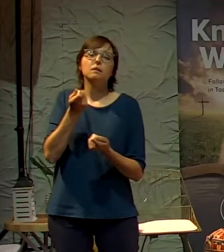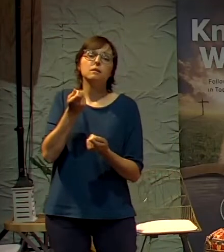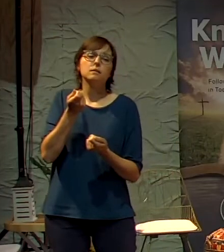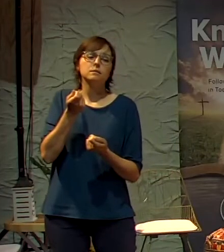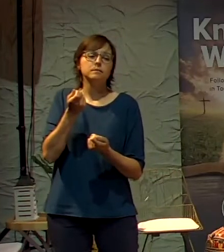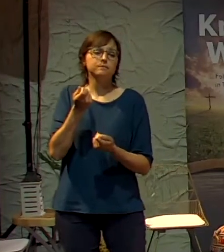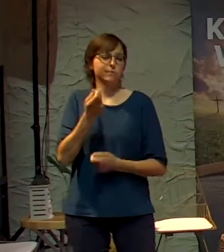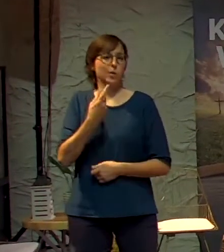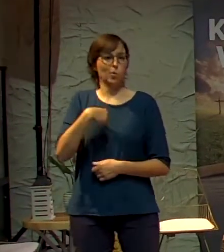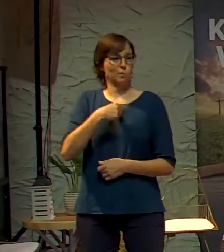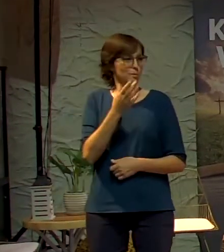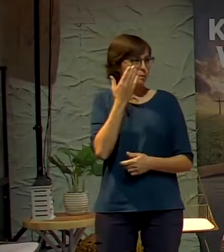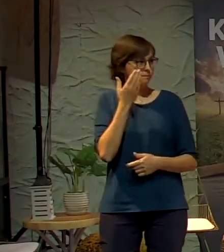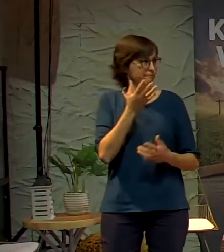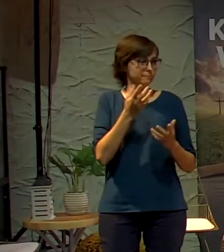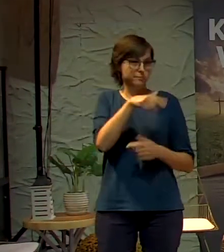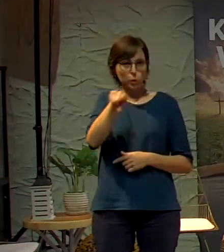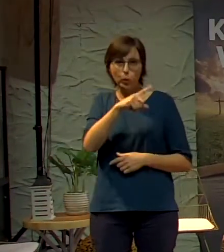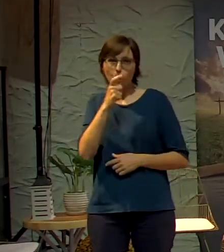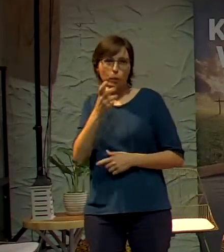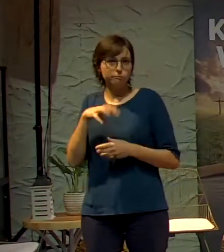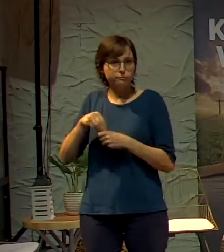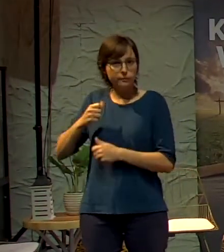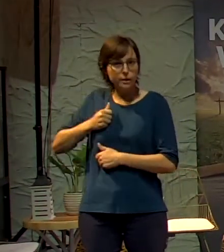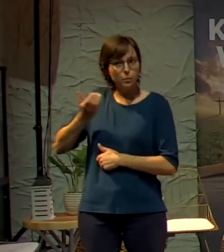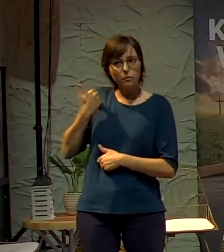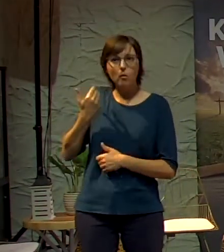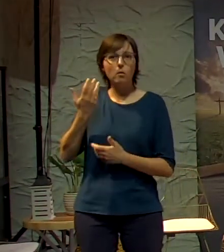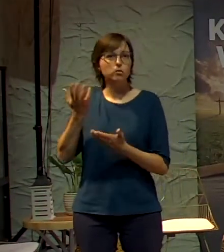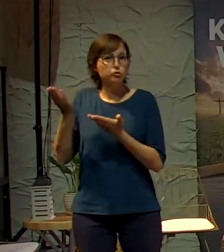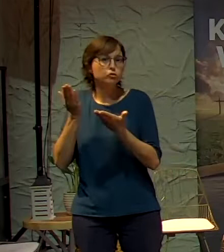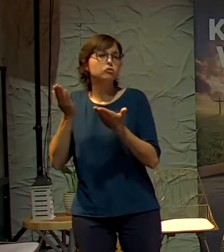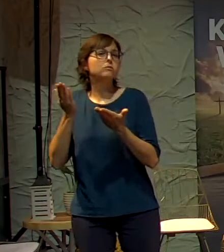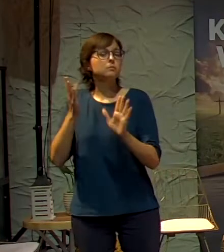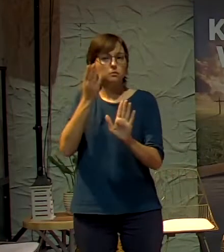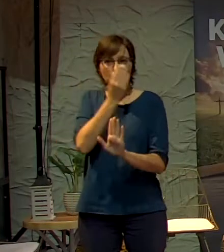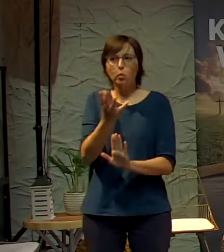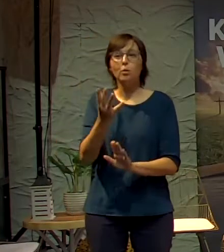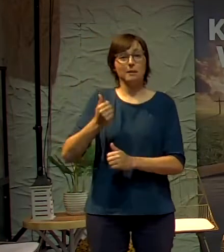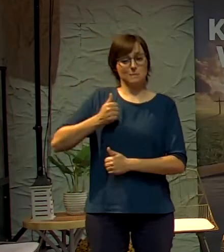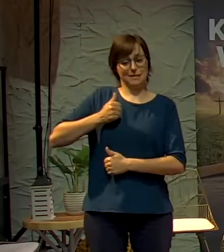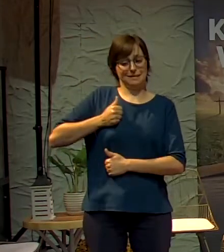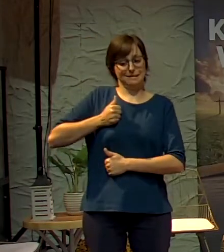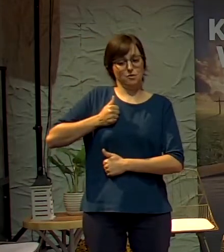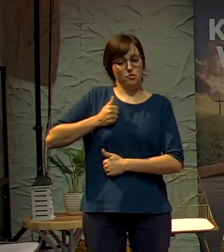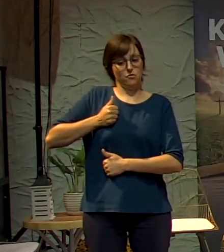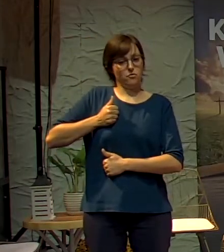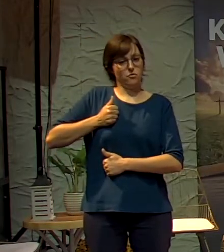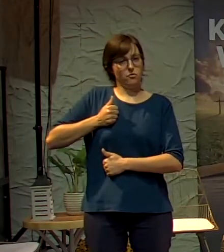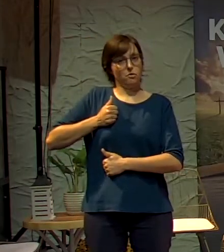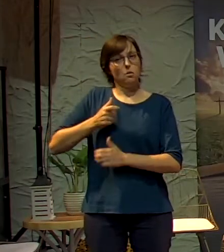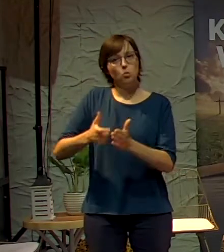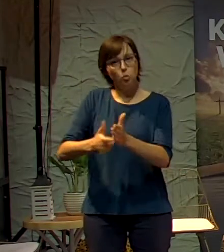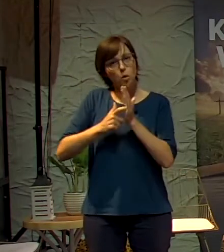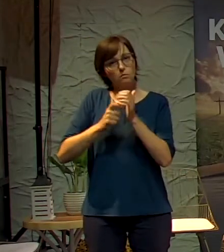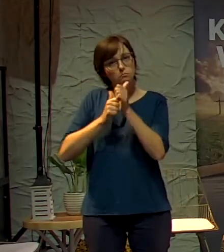here who have served in the military or somebody who's watching know this. The military does not work without